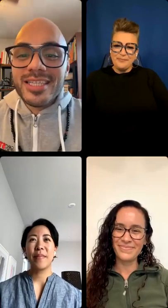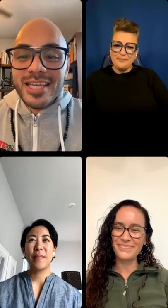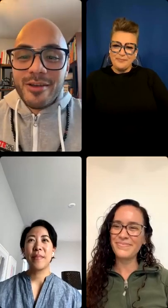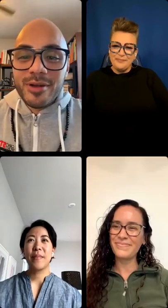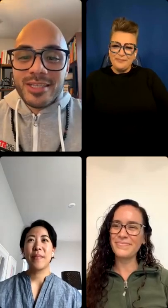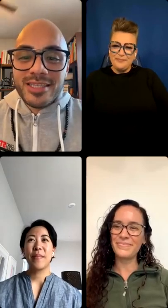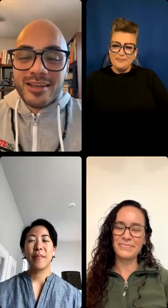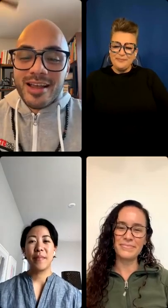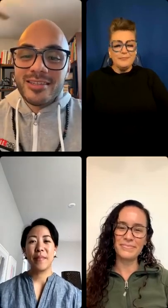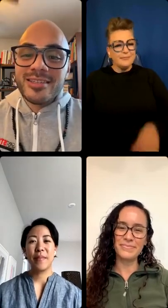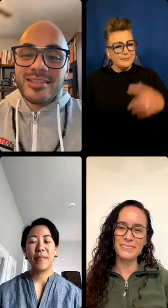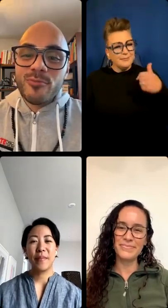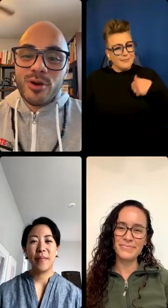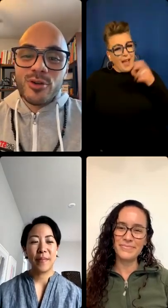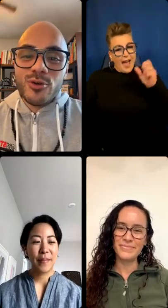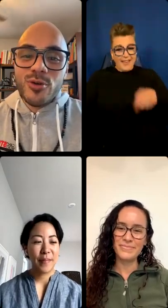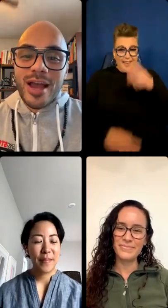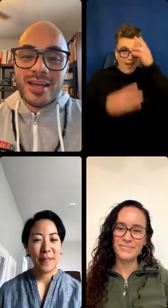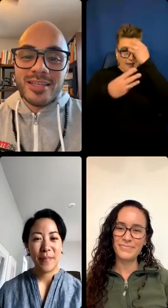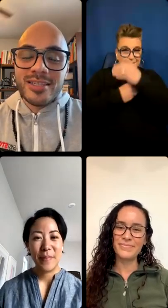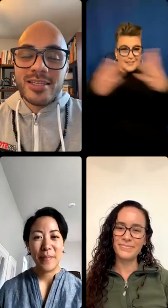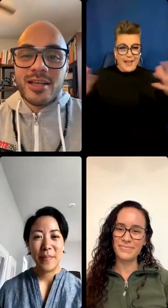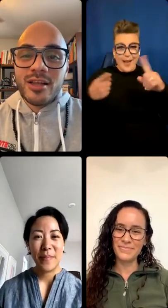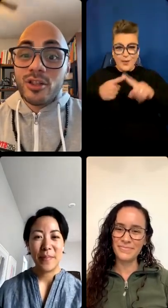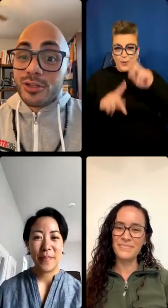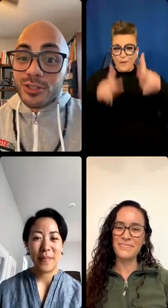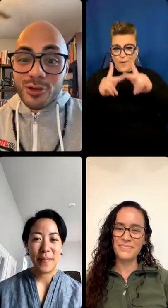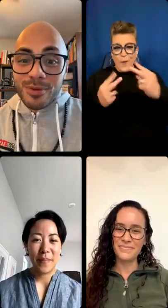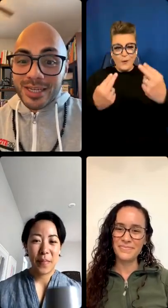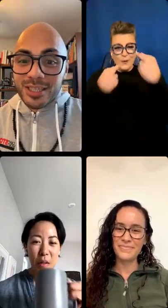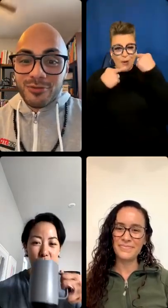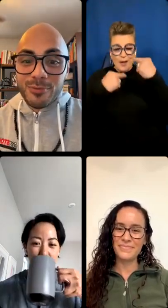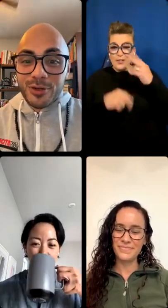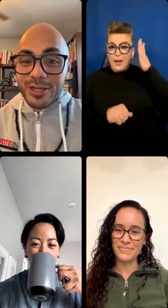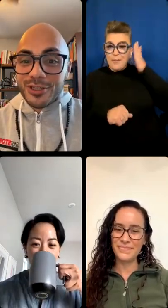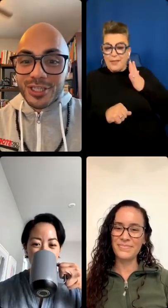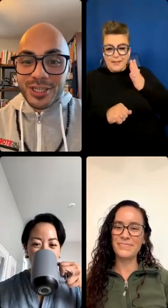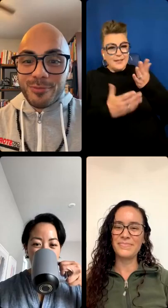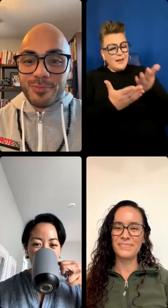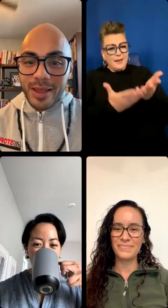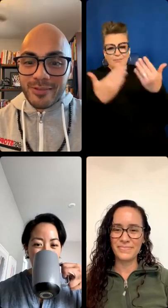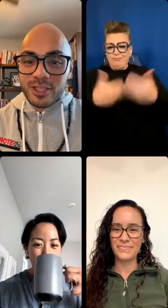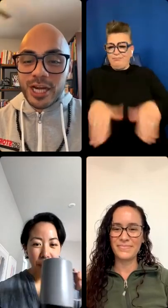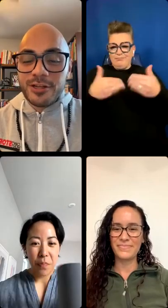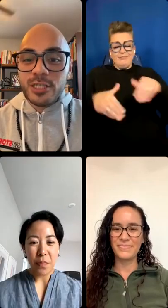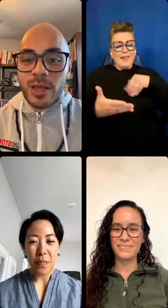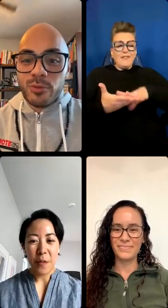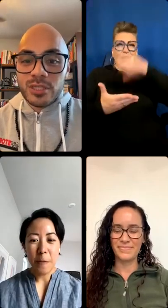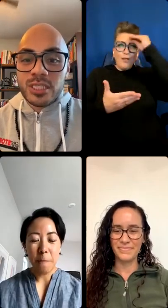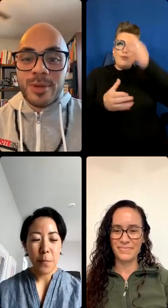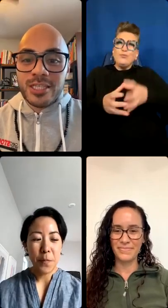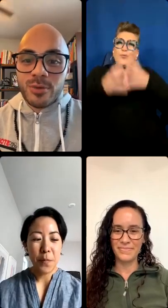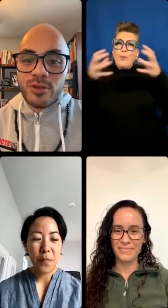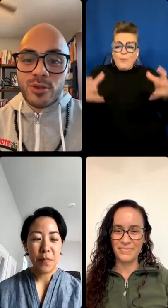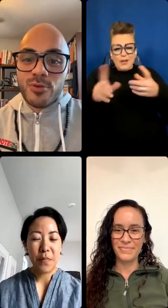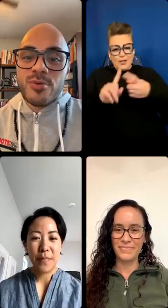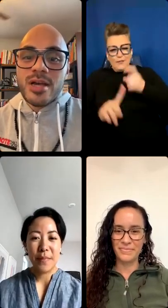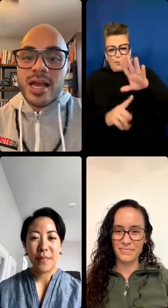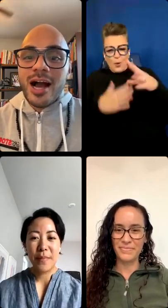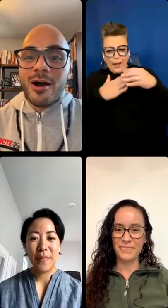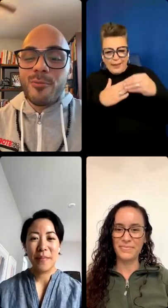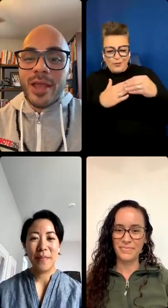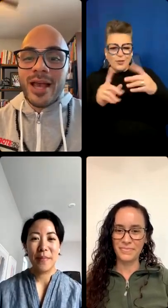I can say, Melissa, as someone who has learned so much from your leadership and sharing space with